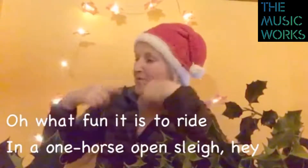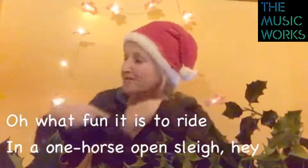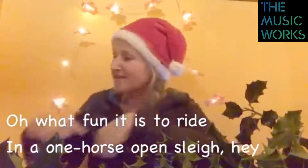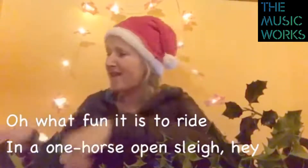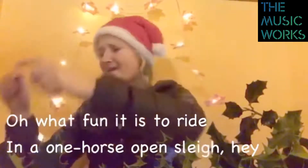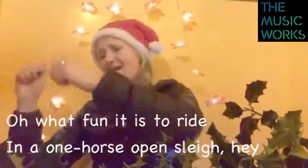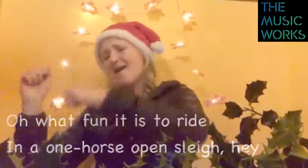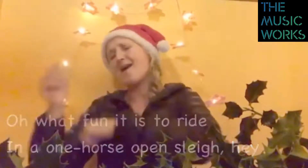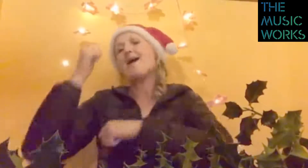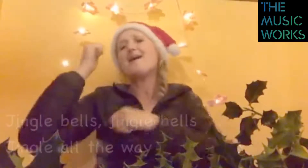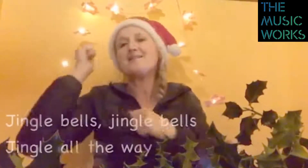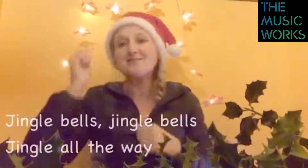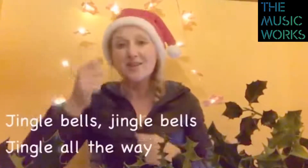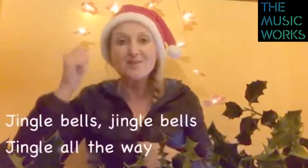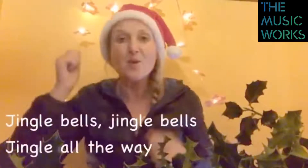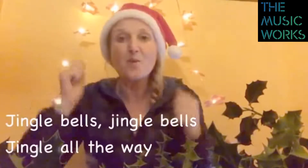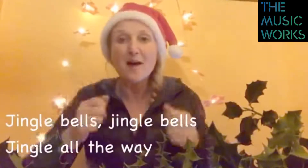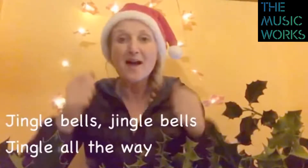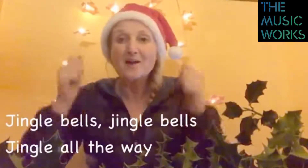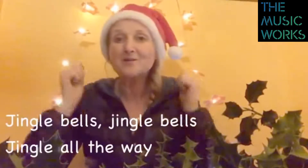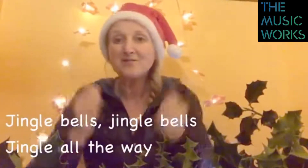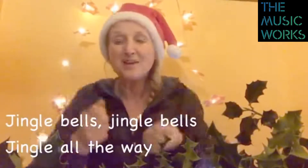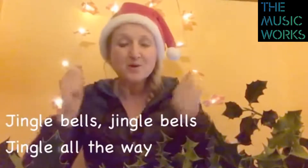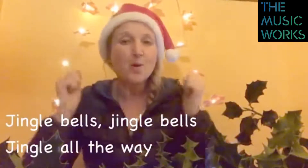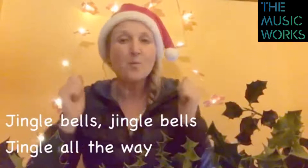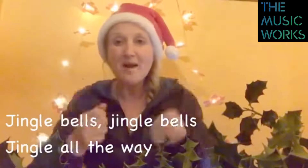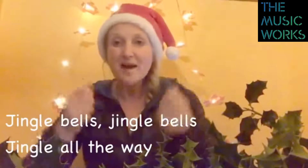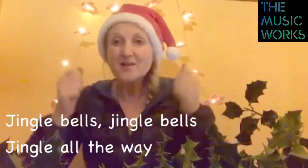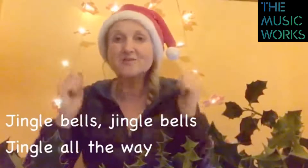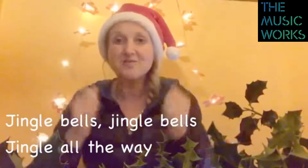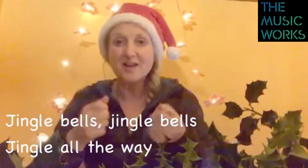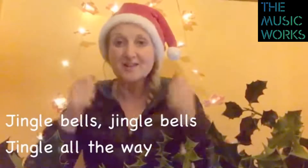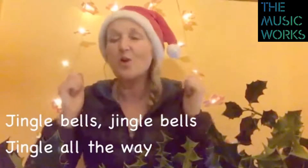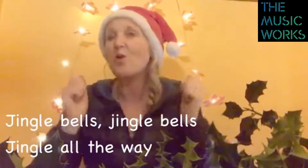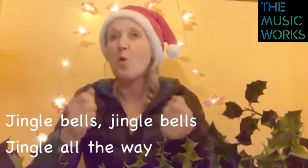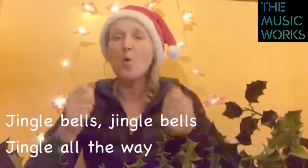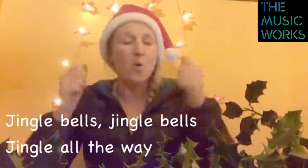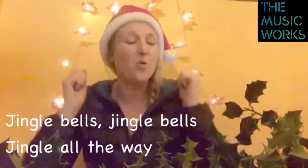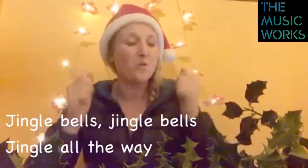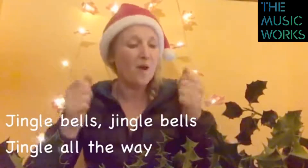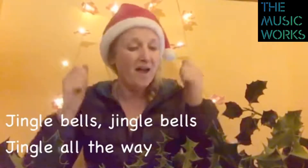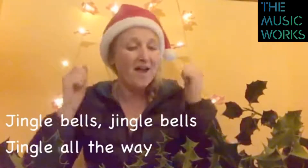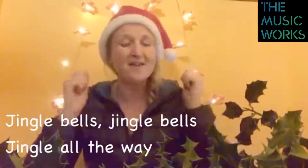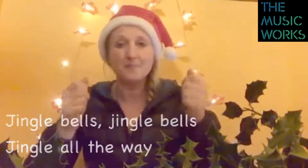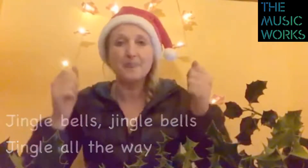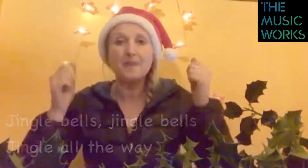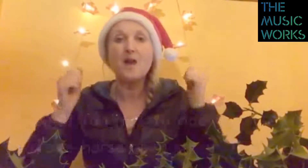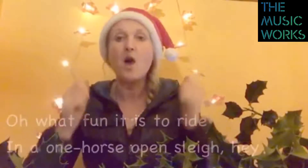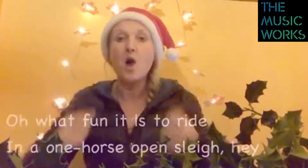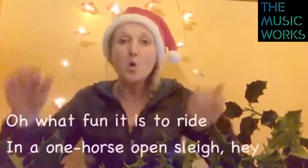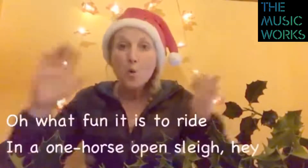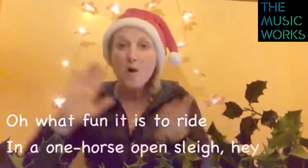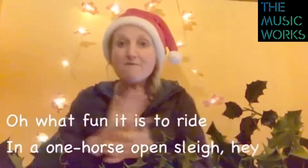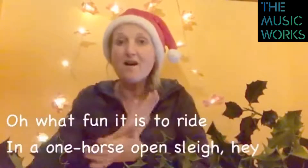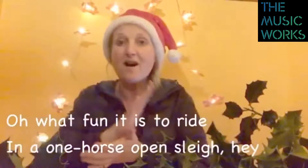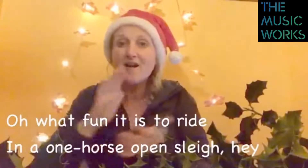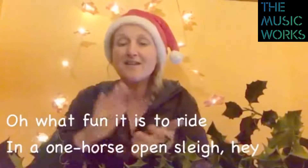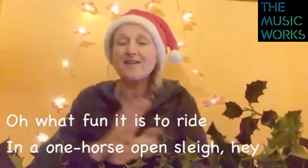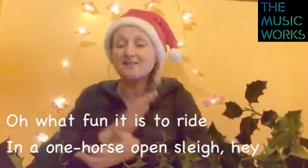open sleigh. Hey, jingle bells, jingle bells, jingle all the way. Oh, what fun it is